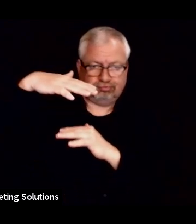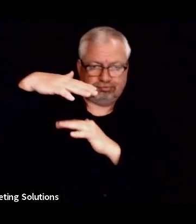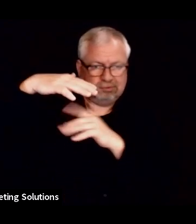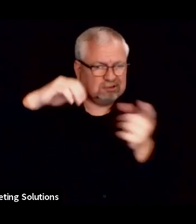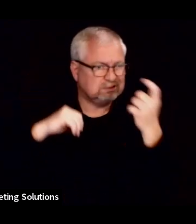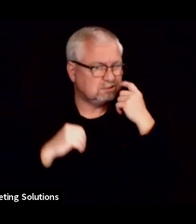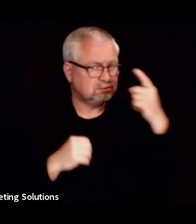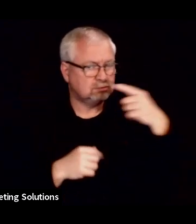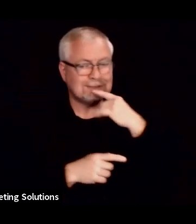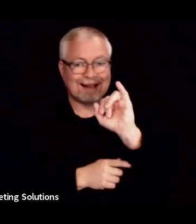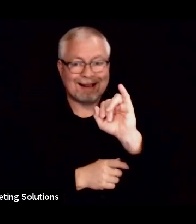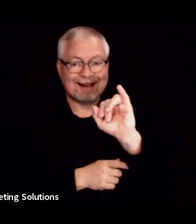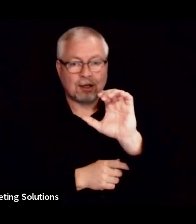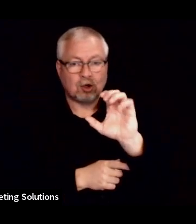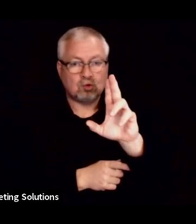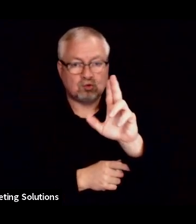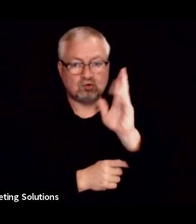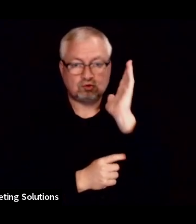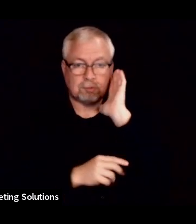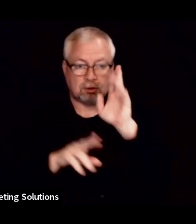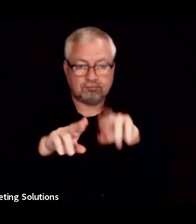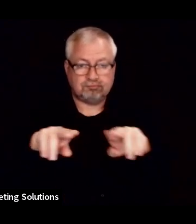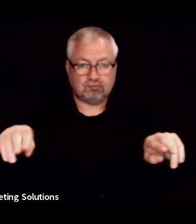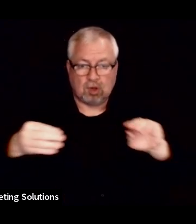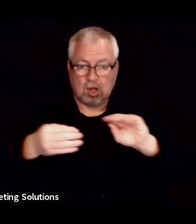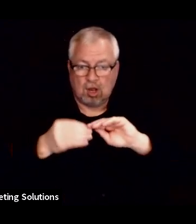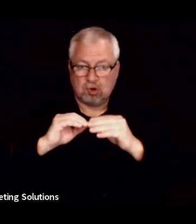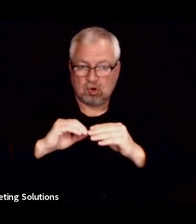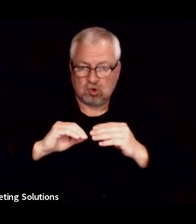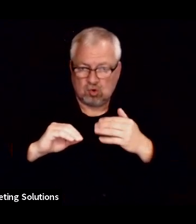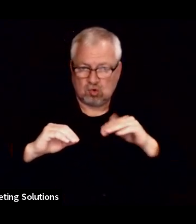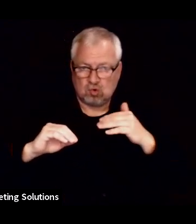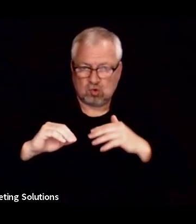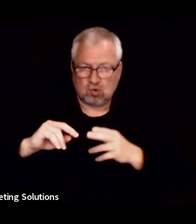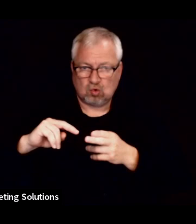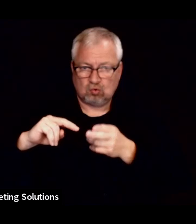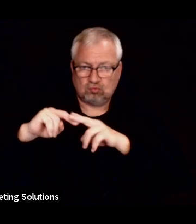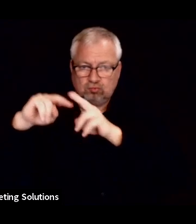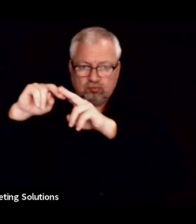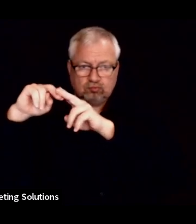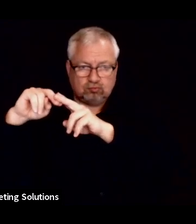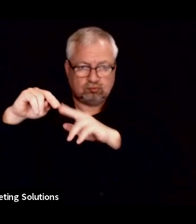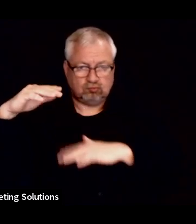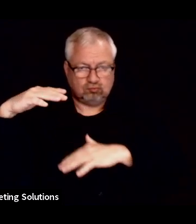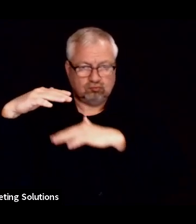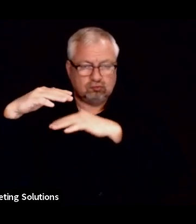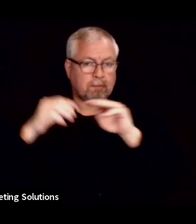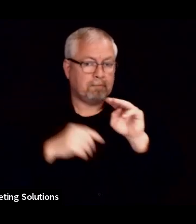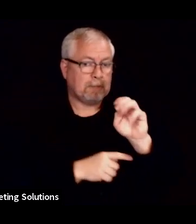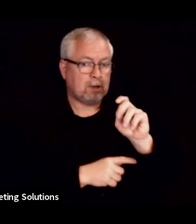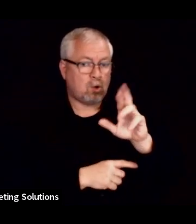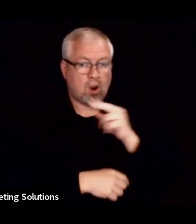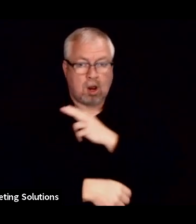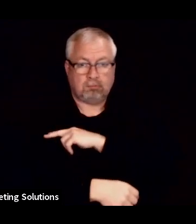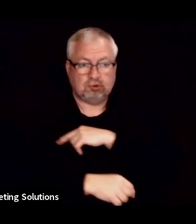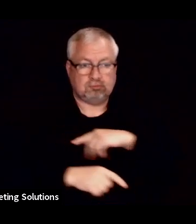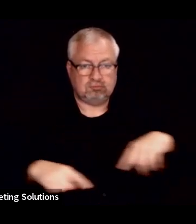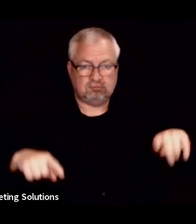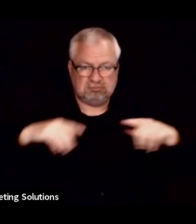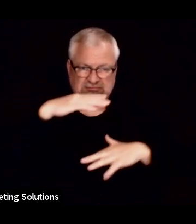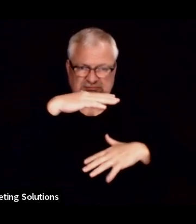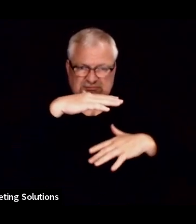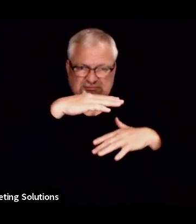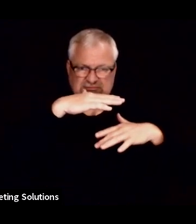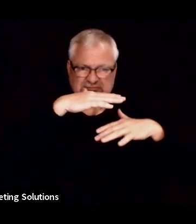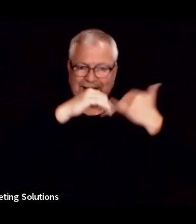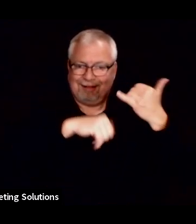up. And this week, our metro hospitals reported being on and off divert status quite a bit, having most of their ICU